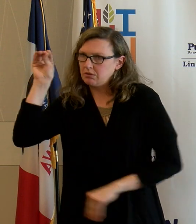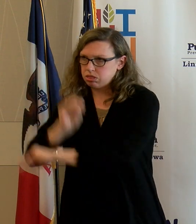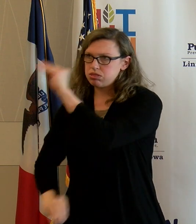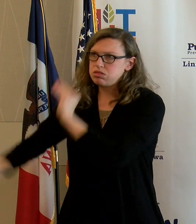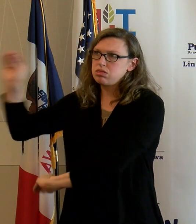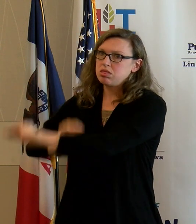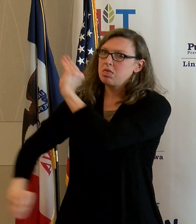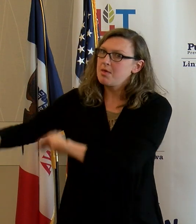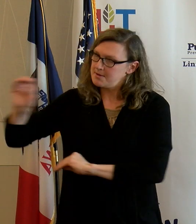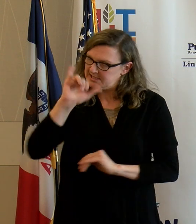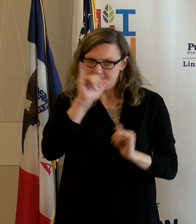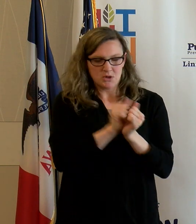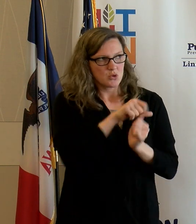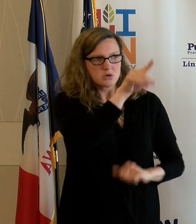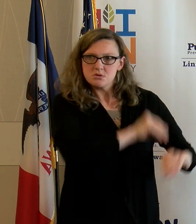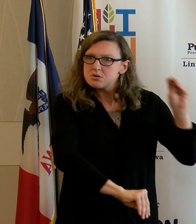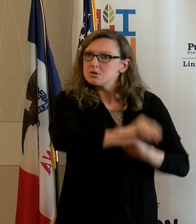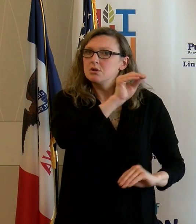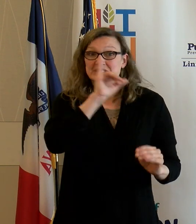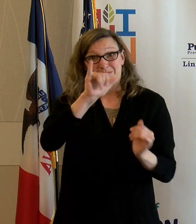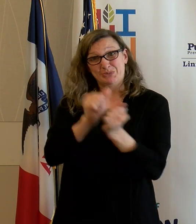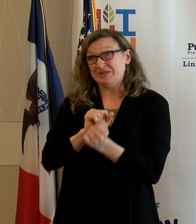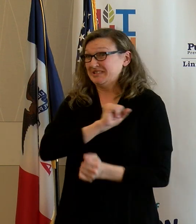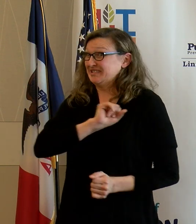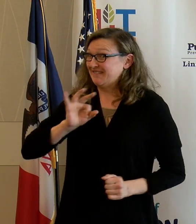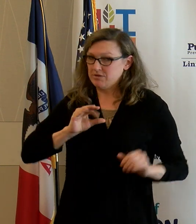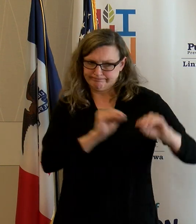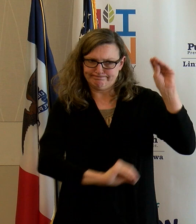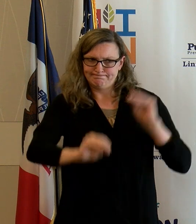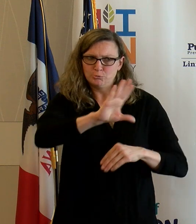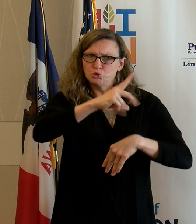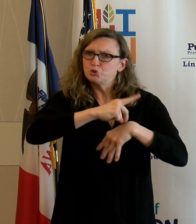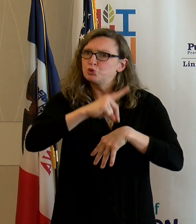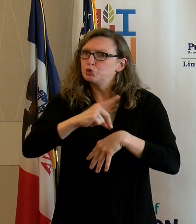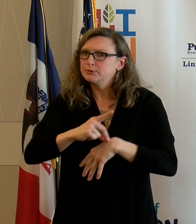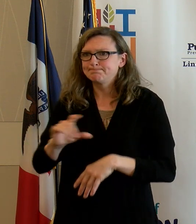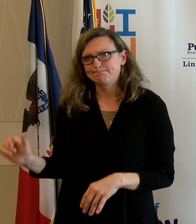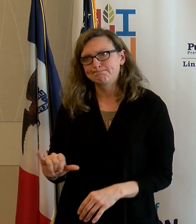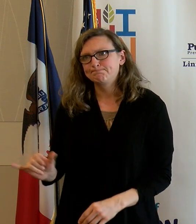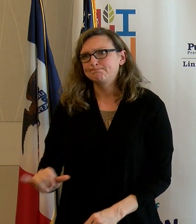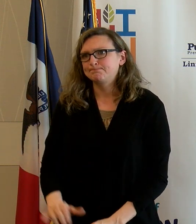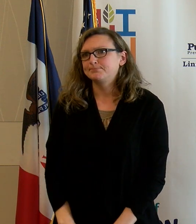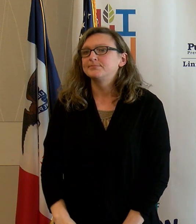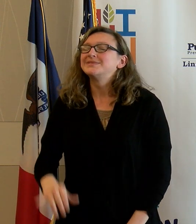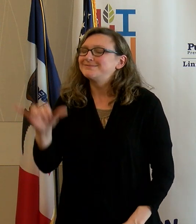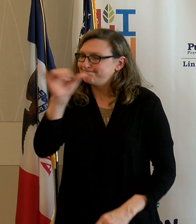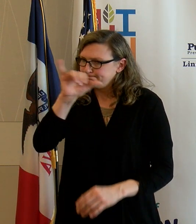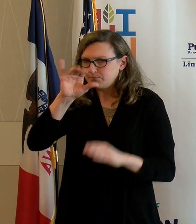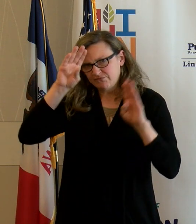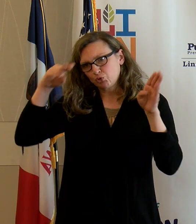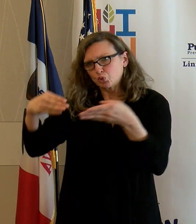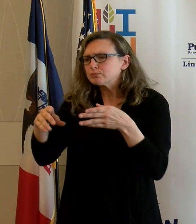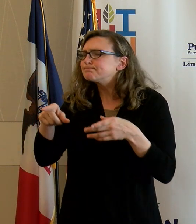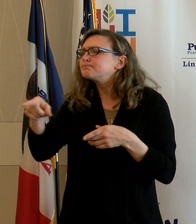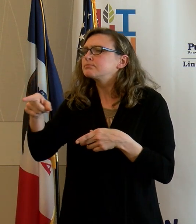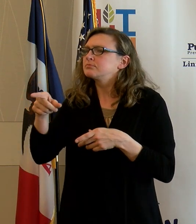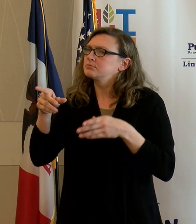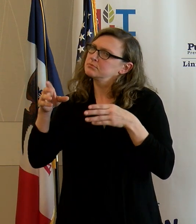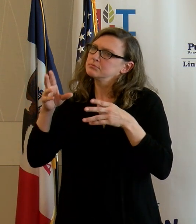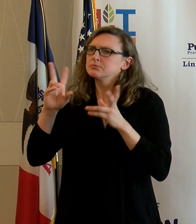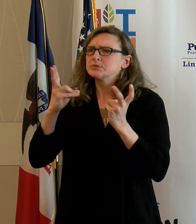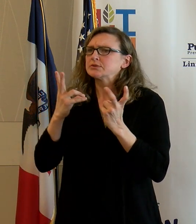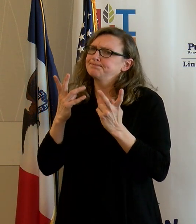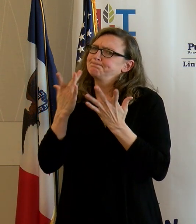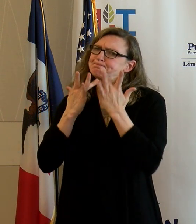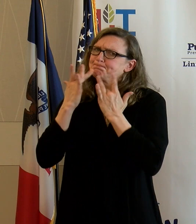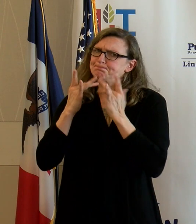staff safe, but also to limit our use of protective equipment. We're okay now, but we anticipate that we will have